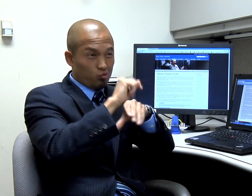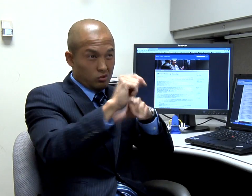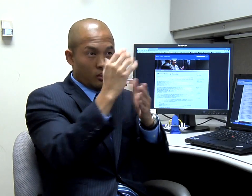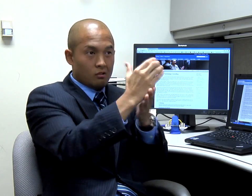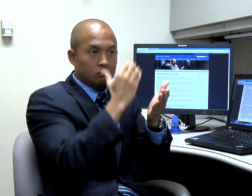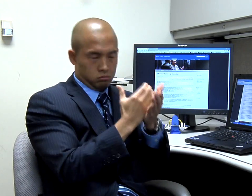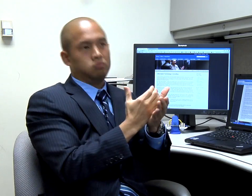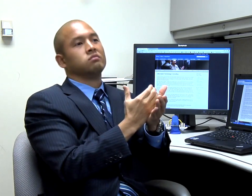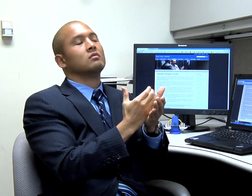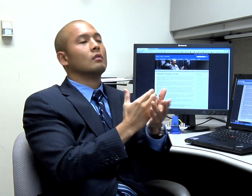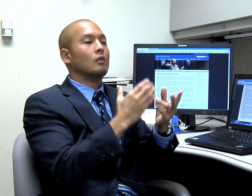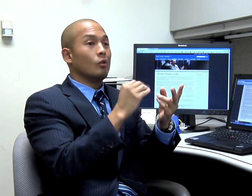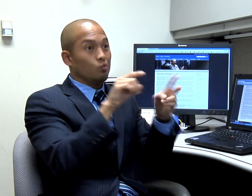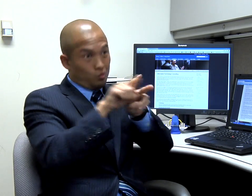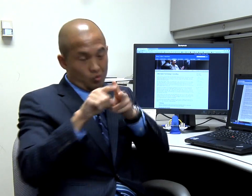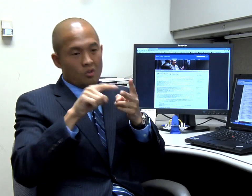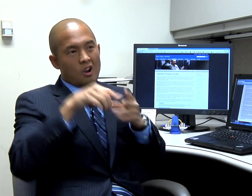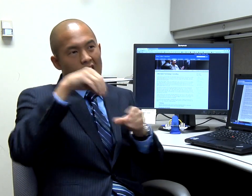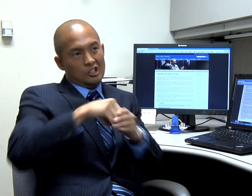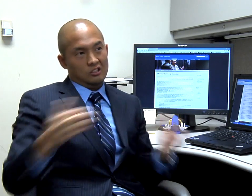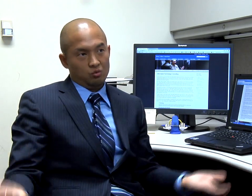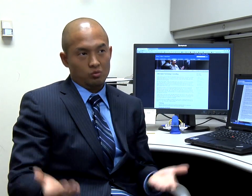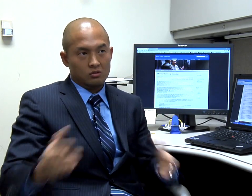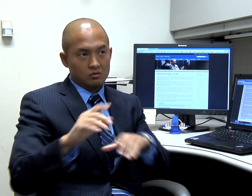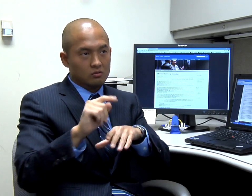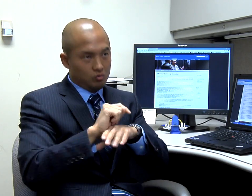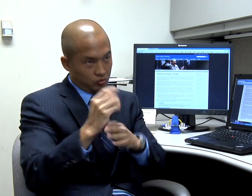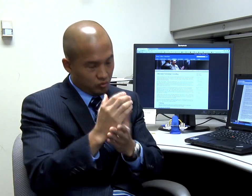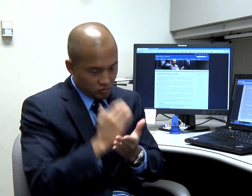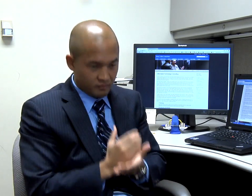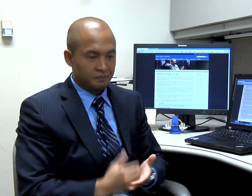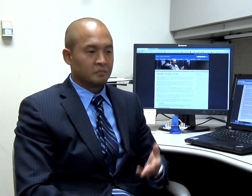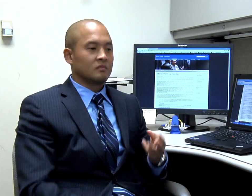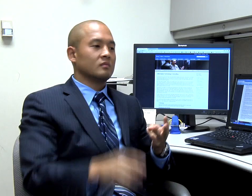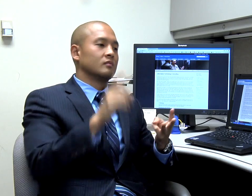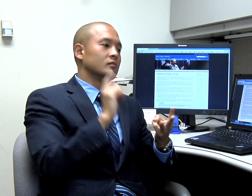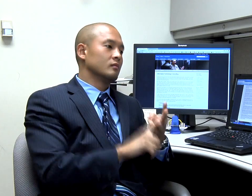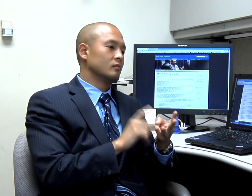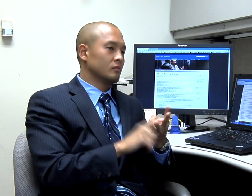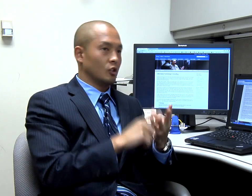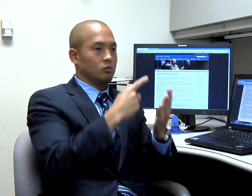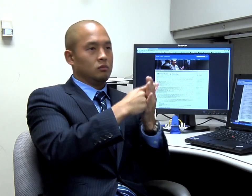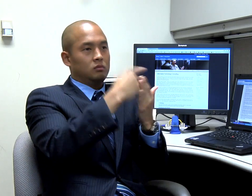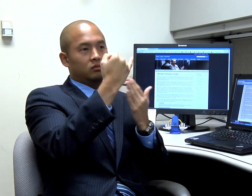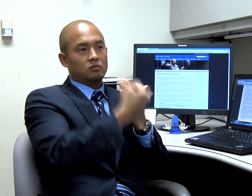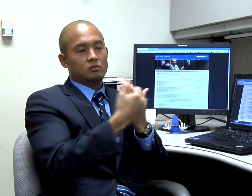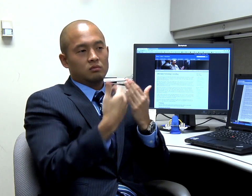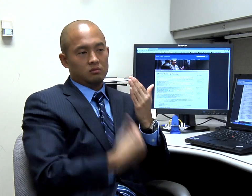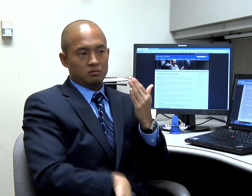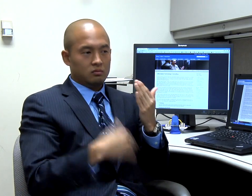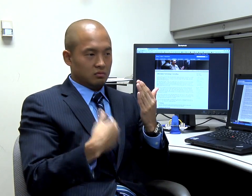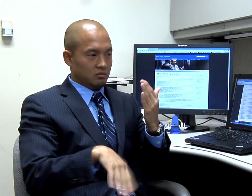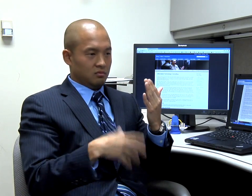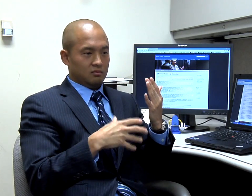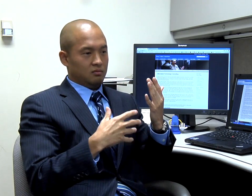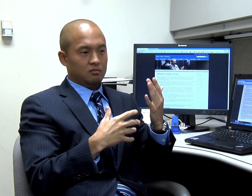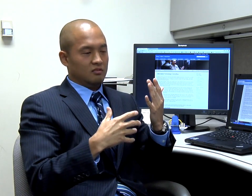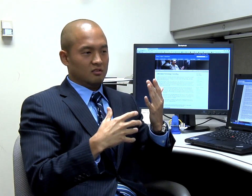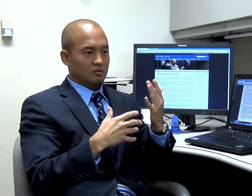We have training courses, external training courses, as well as internal. And the projects that I've been partaking